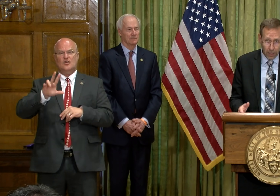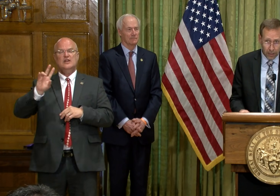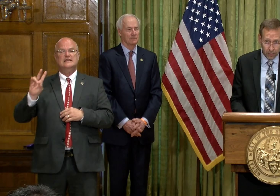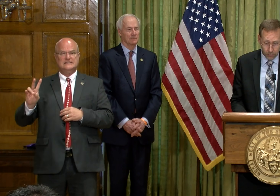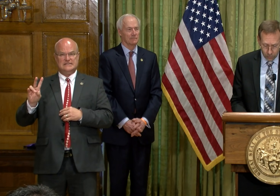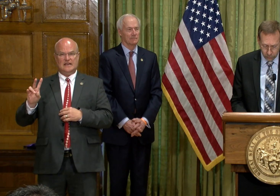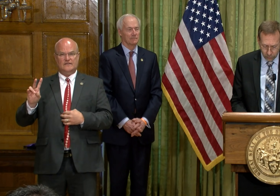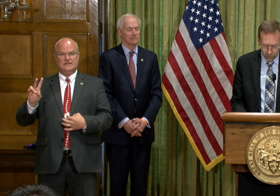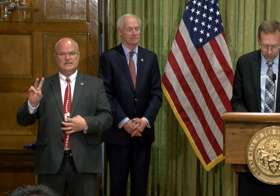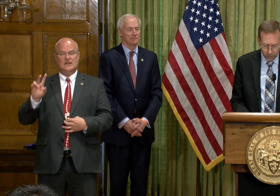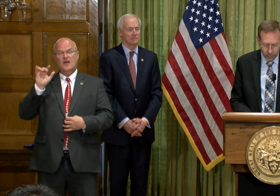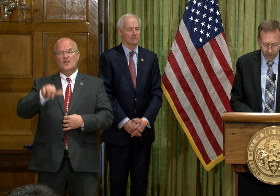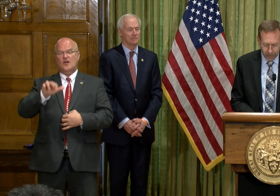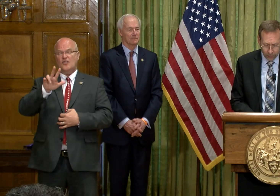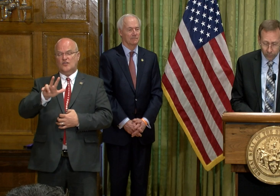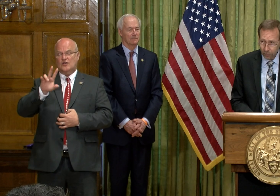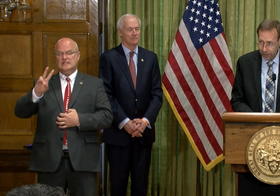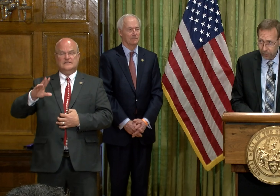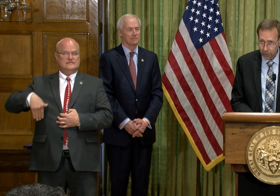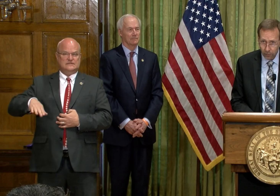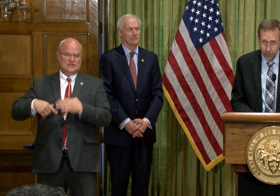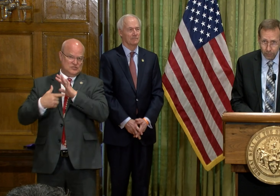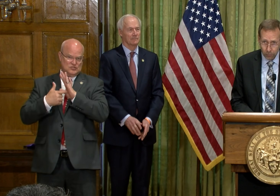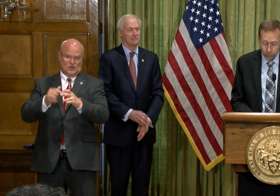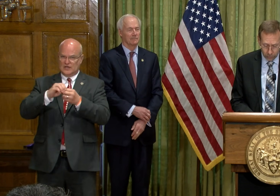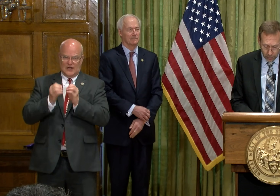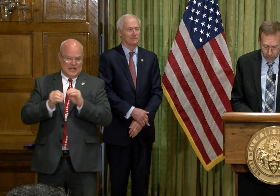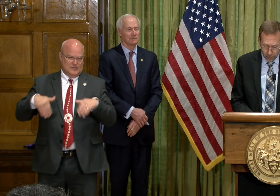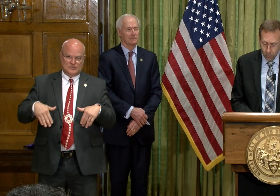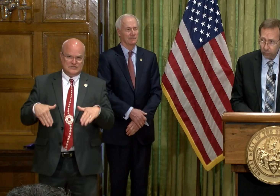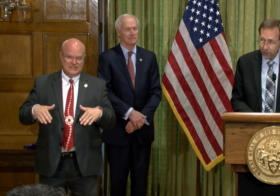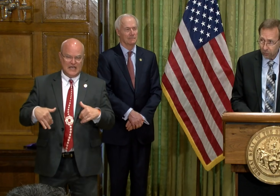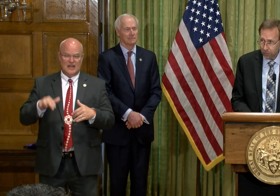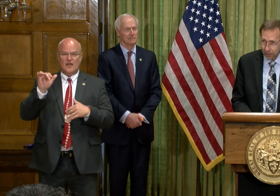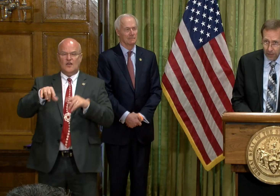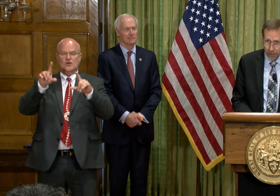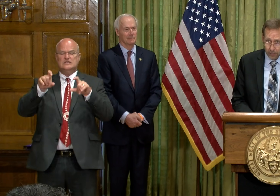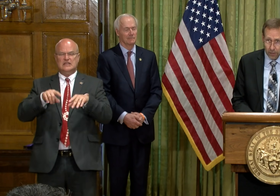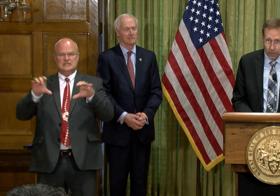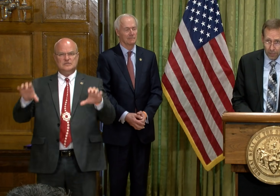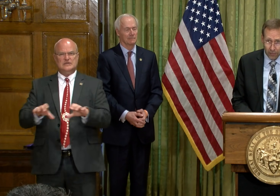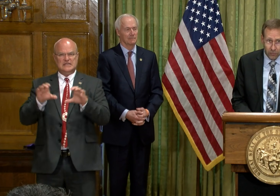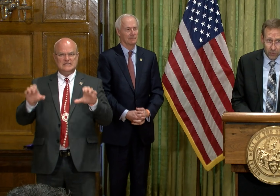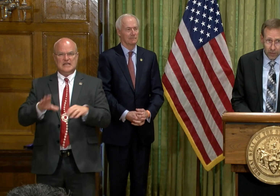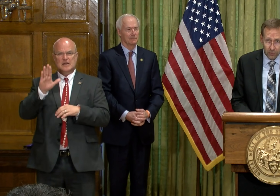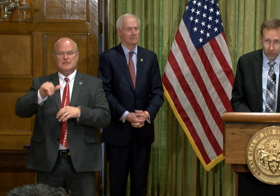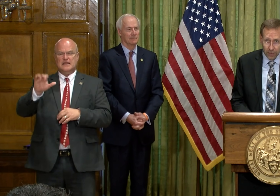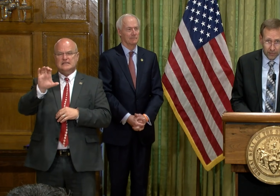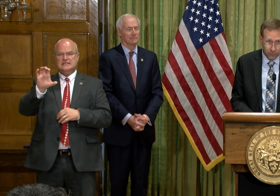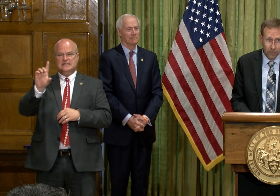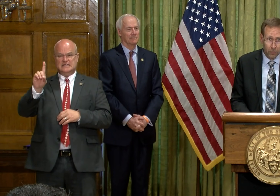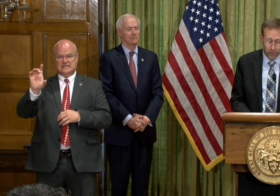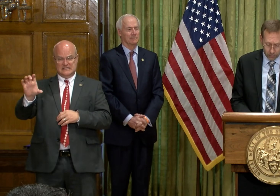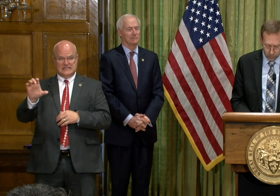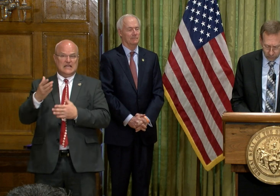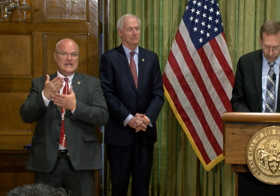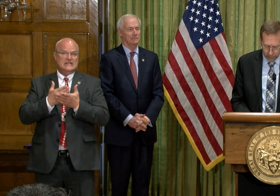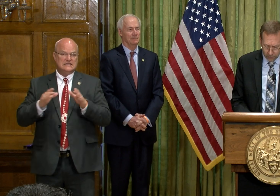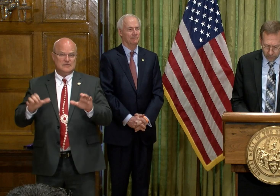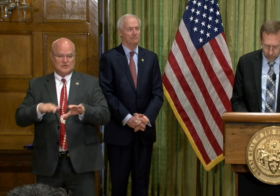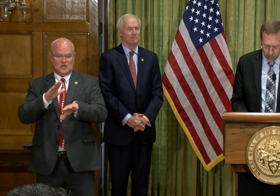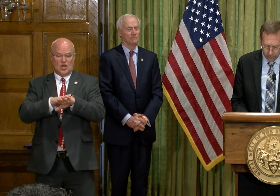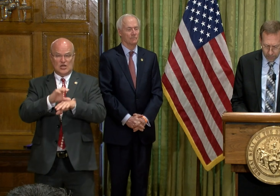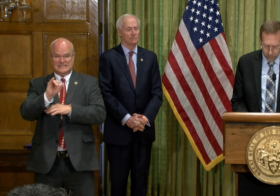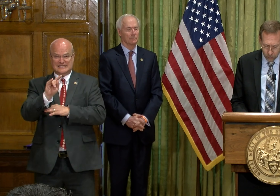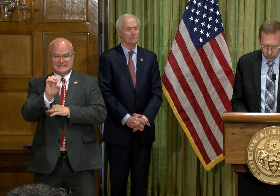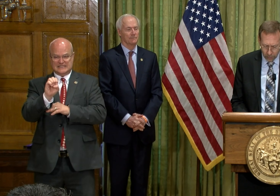37. Those 37 are not yet reflected in our numbers. Those tests are being done by the CDC, and some are done on